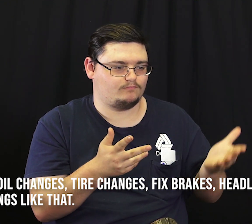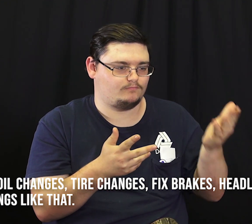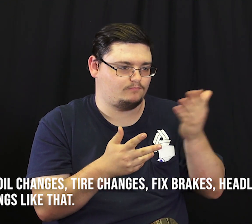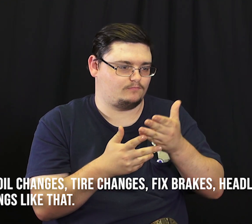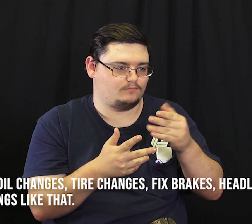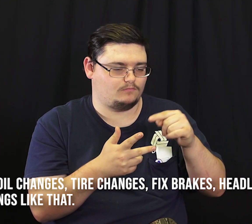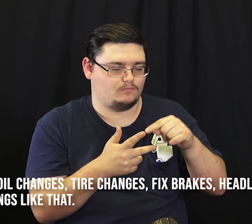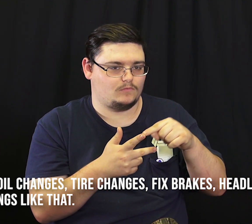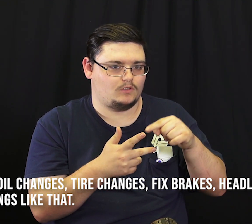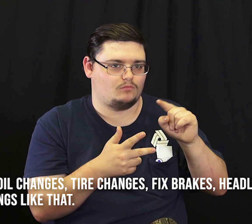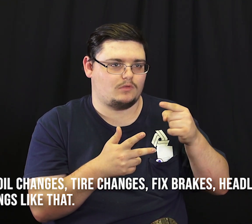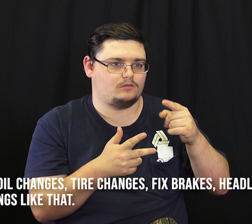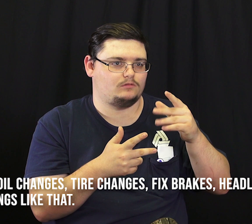different things like that.